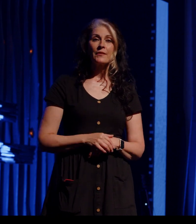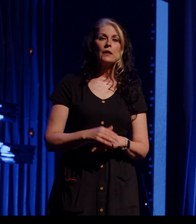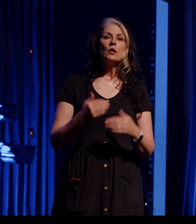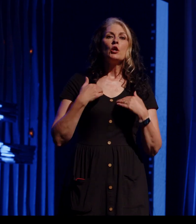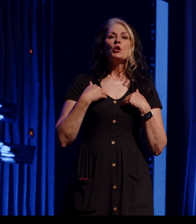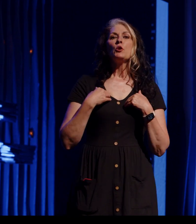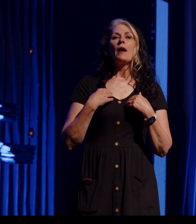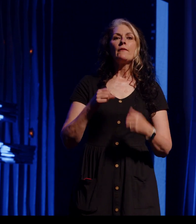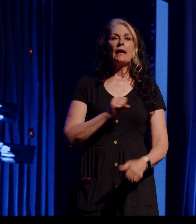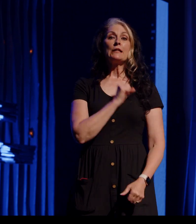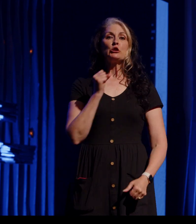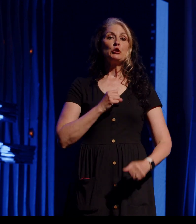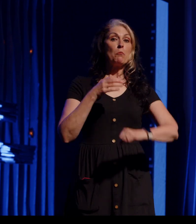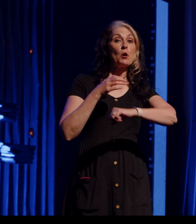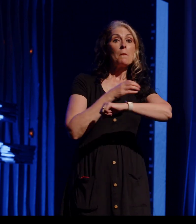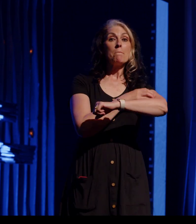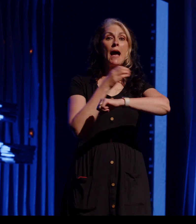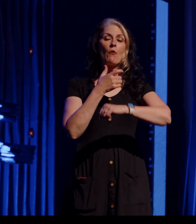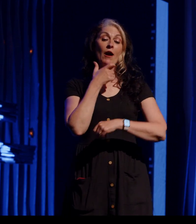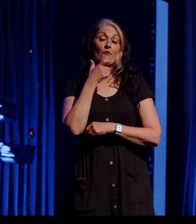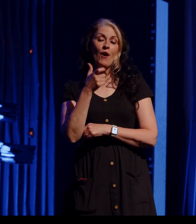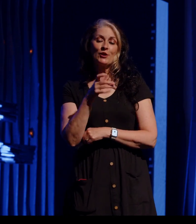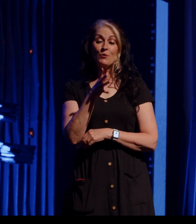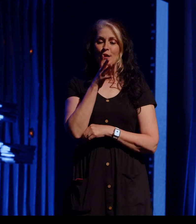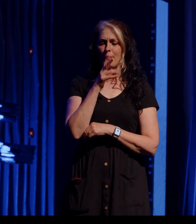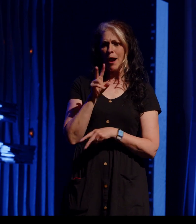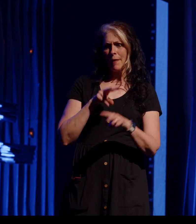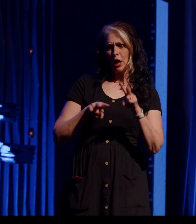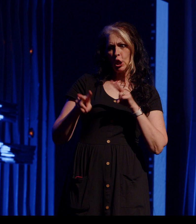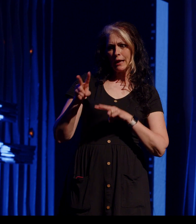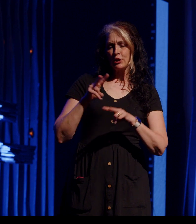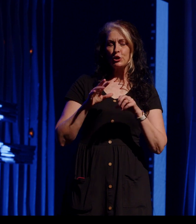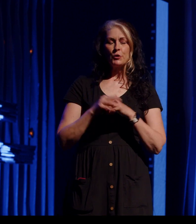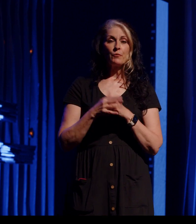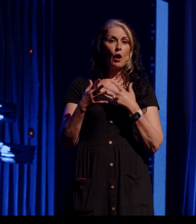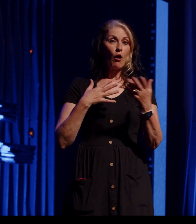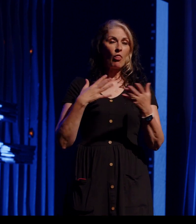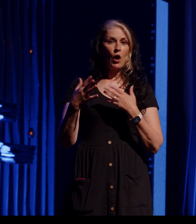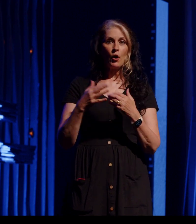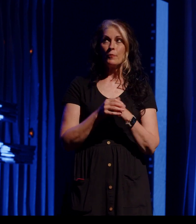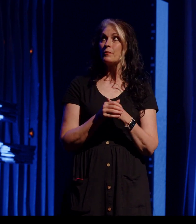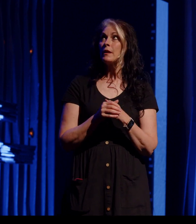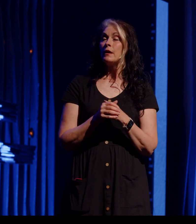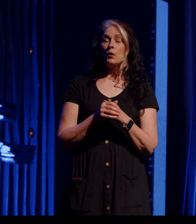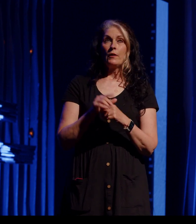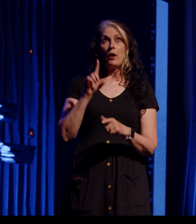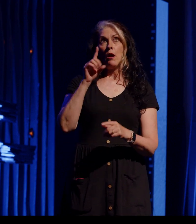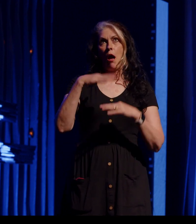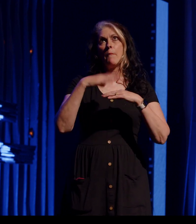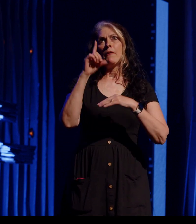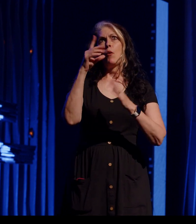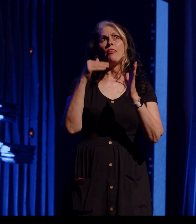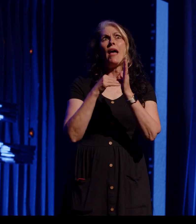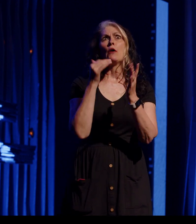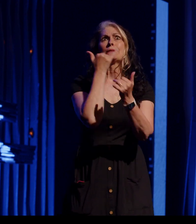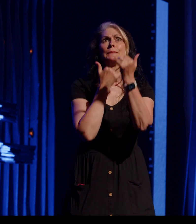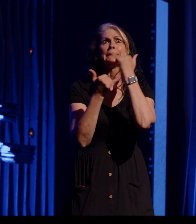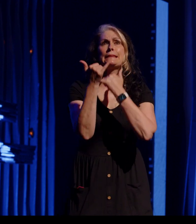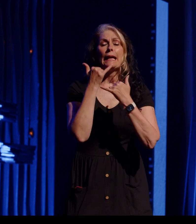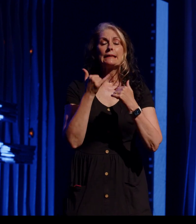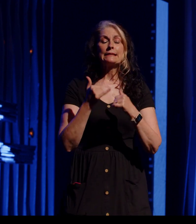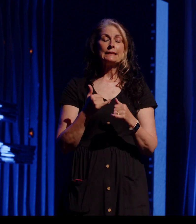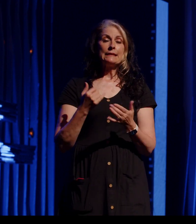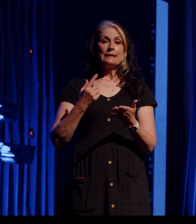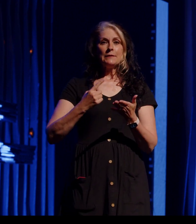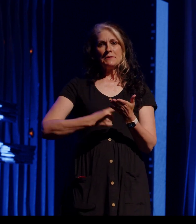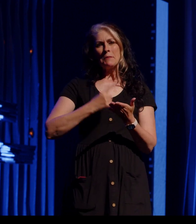a superpower, Carol, as I watch you as a mom. Even though we've made over 1,000 mistakes, some of the things I